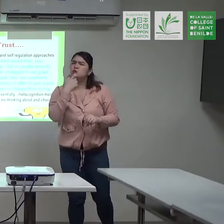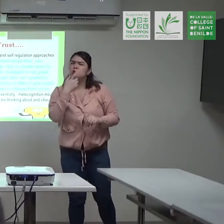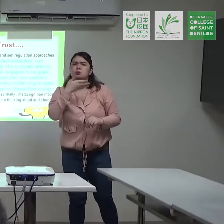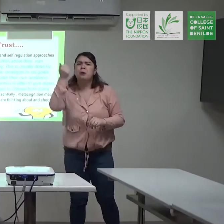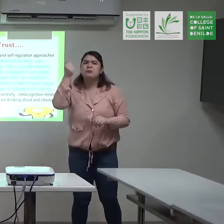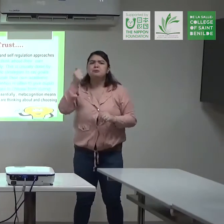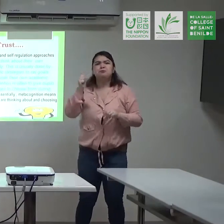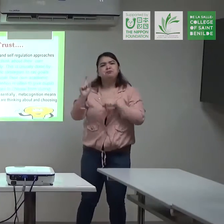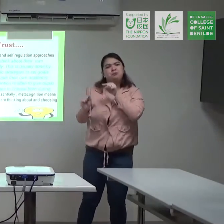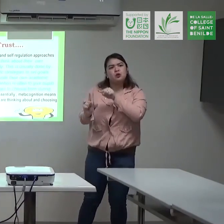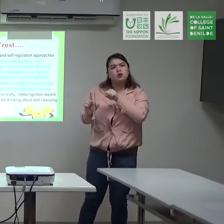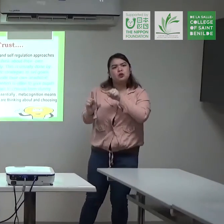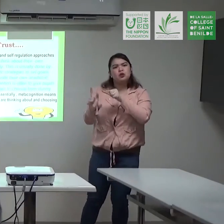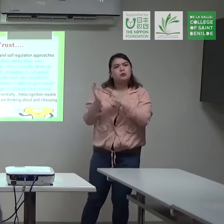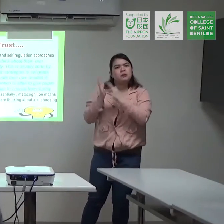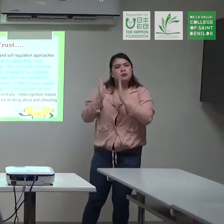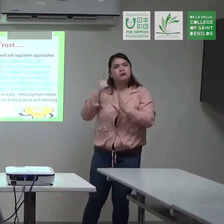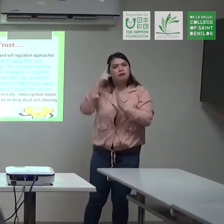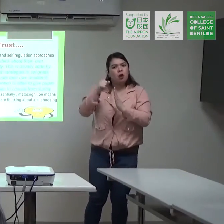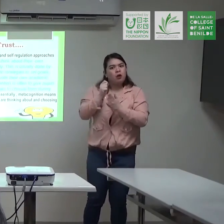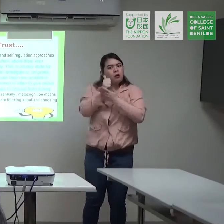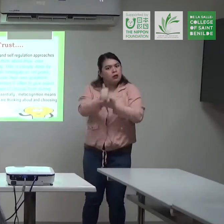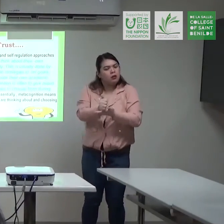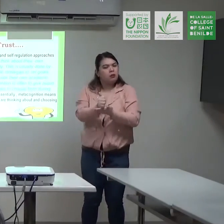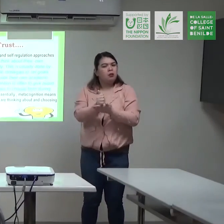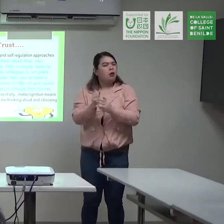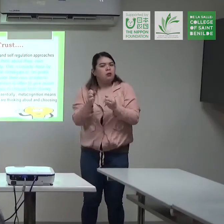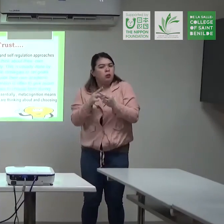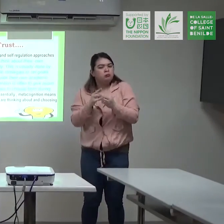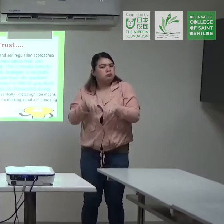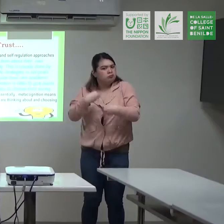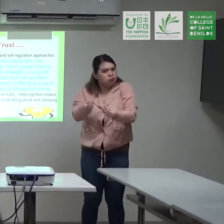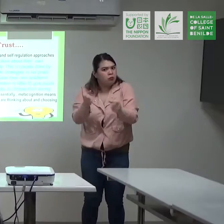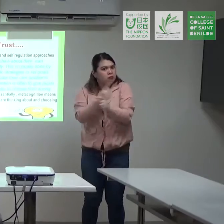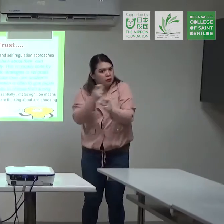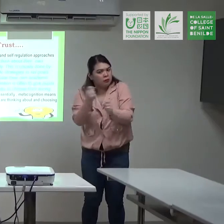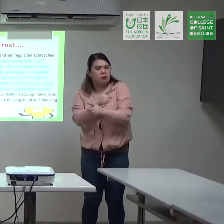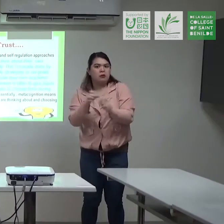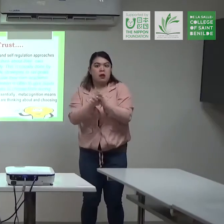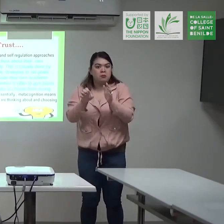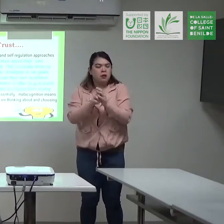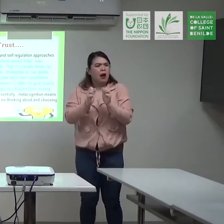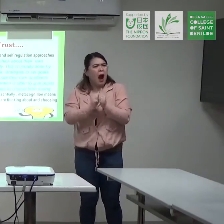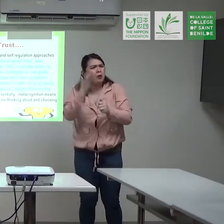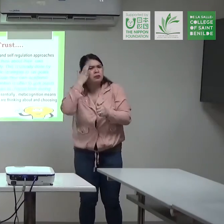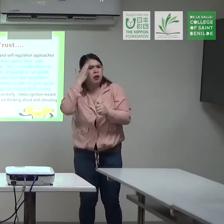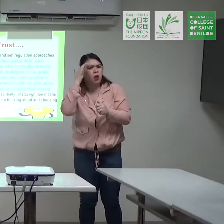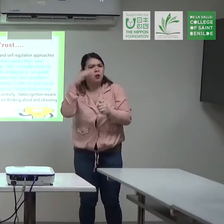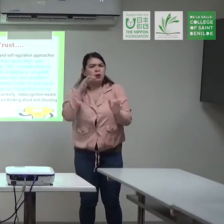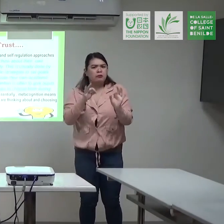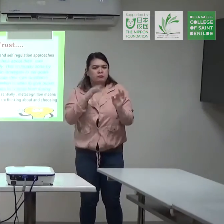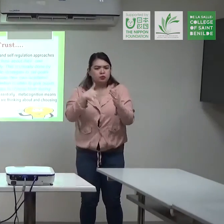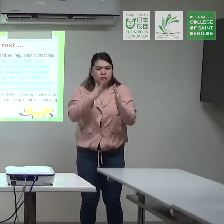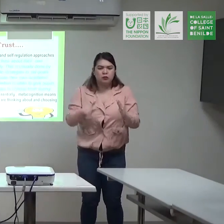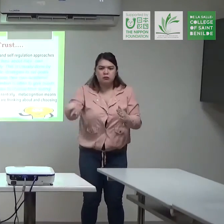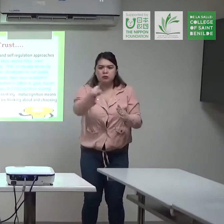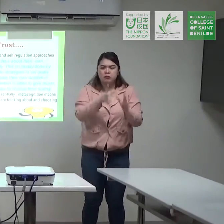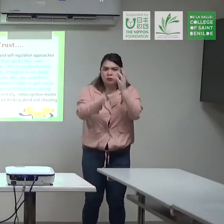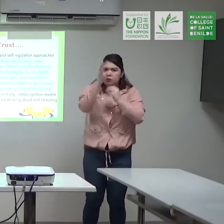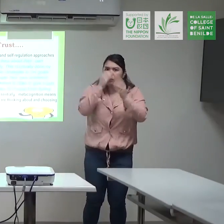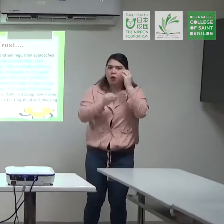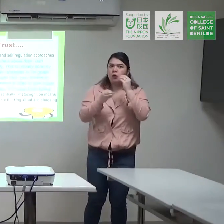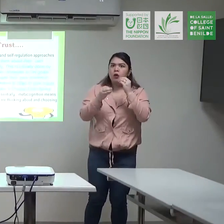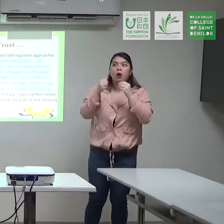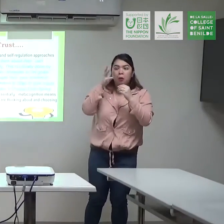to give feedback to somebody that, hey, I'm learning or I'm not learning at all? It's the person himself